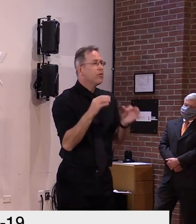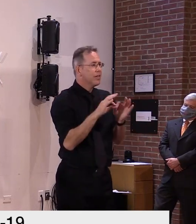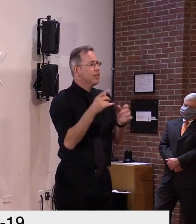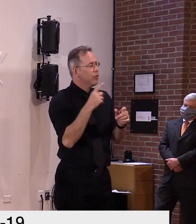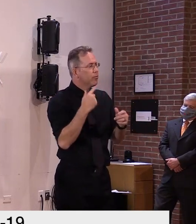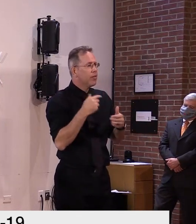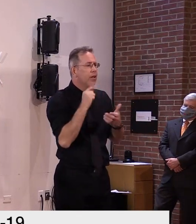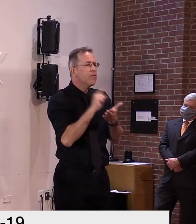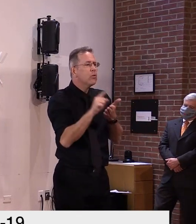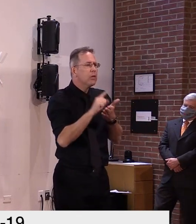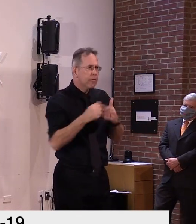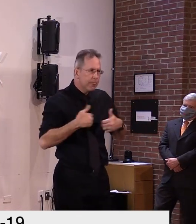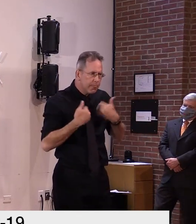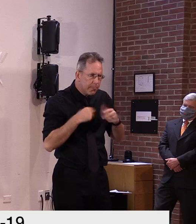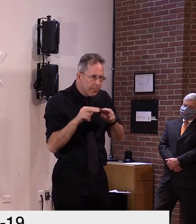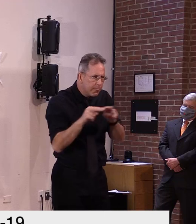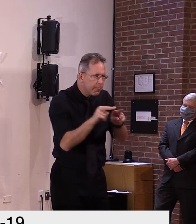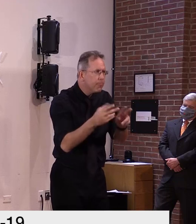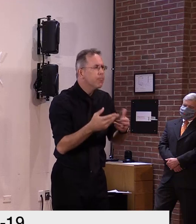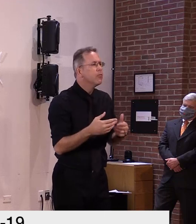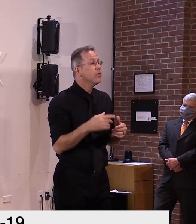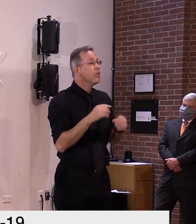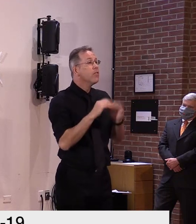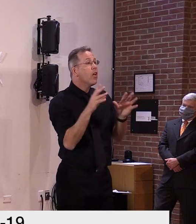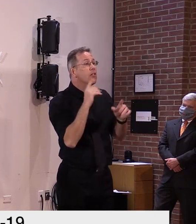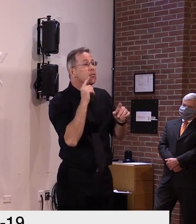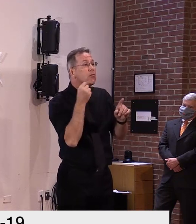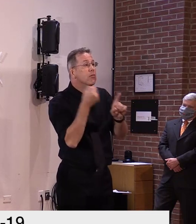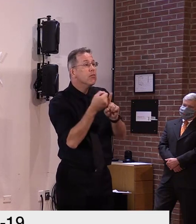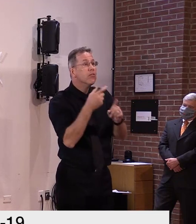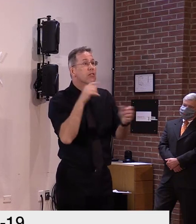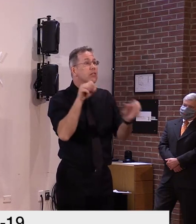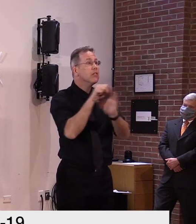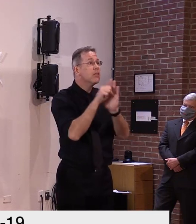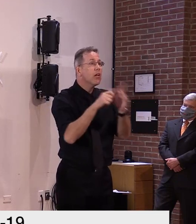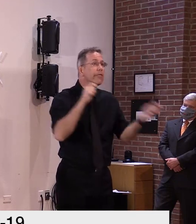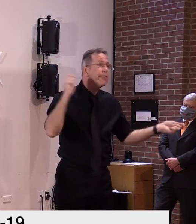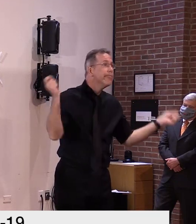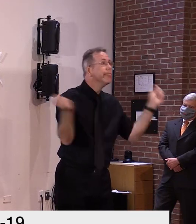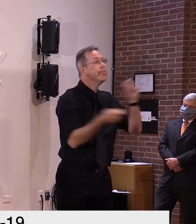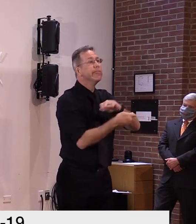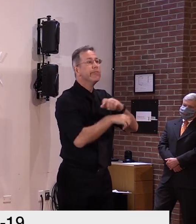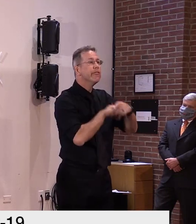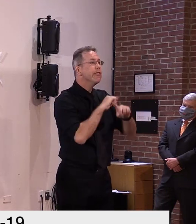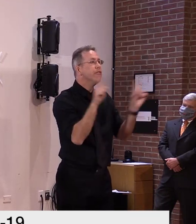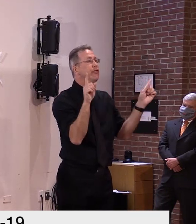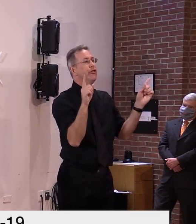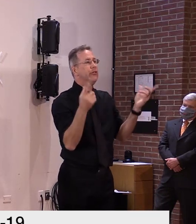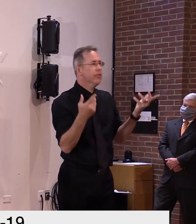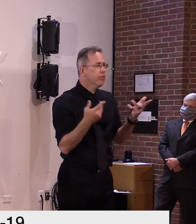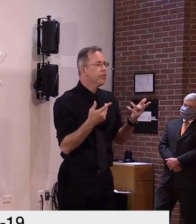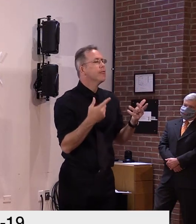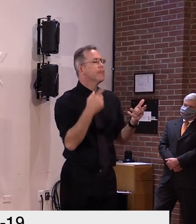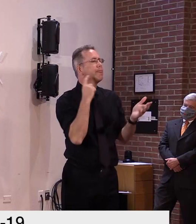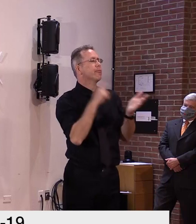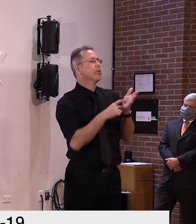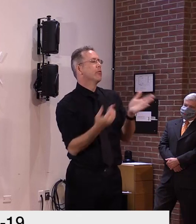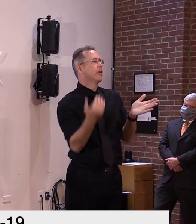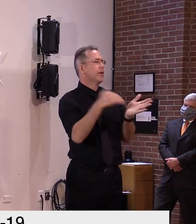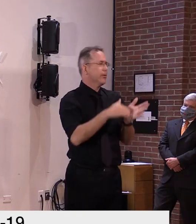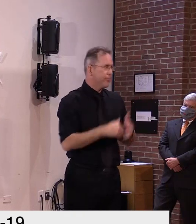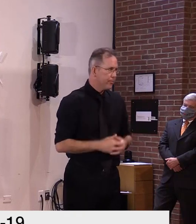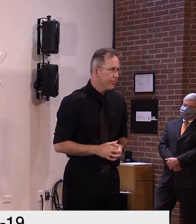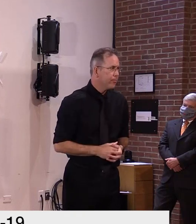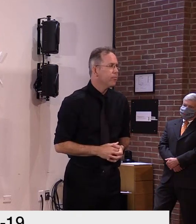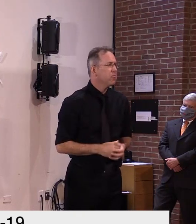the state changed dramatically, that would be a very, very, very different story. But for this point in time, there was no need to